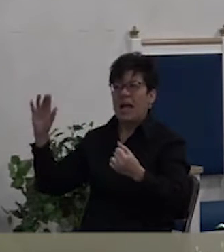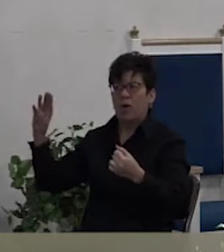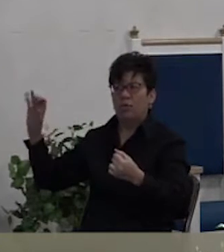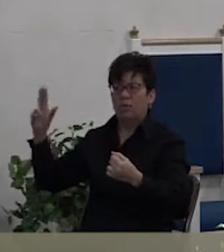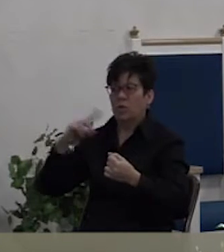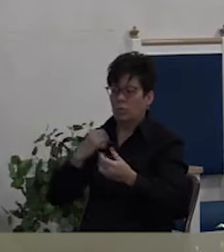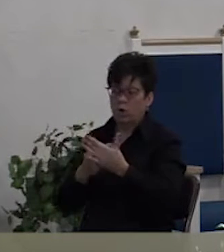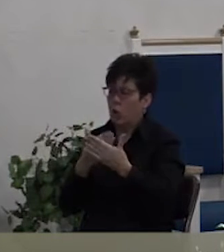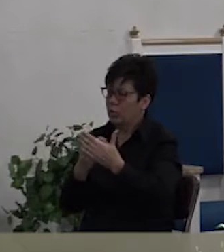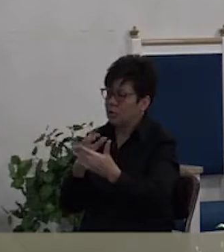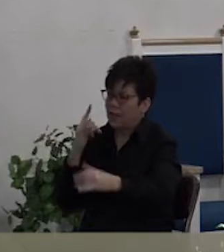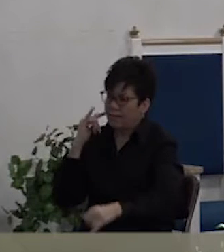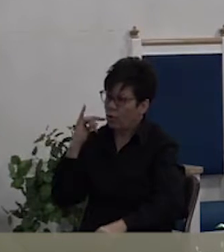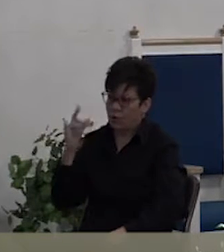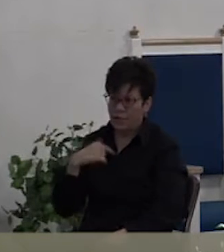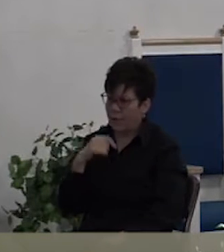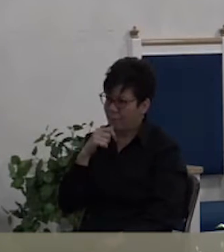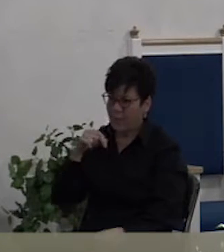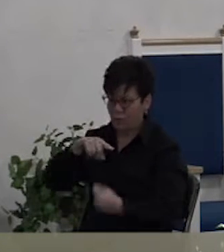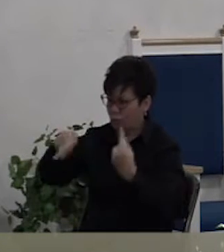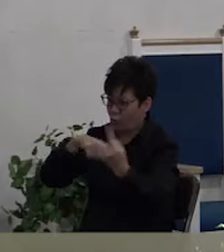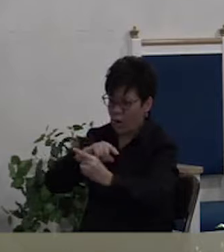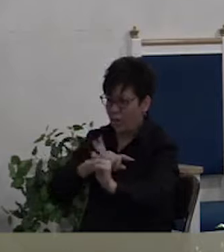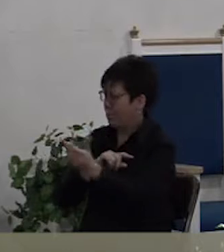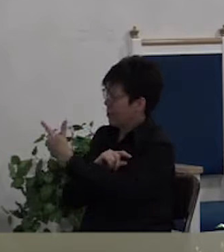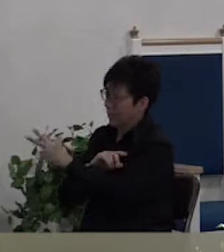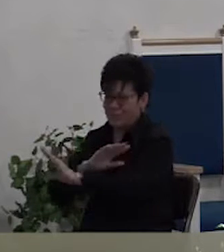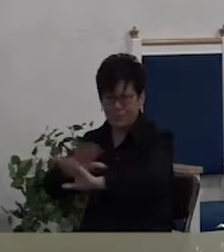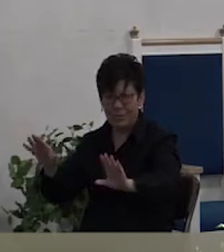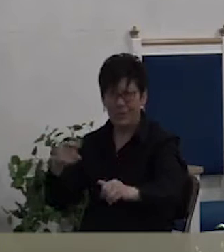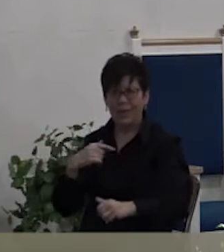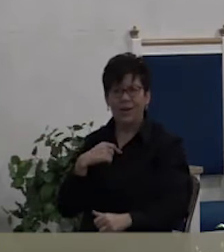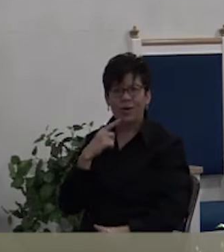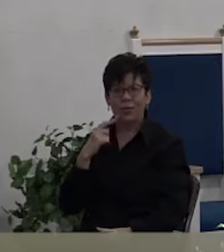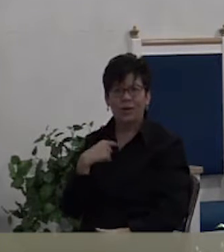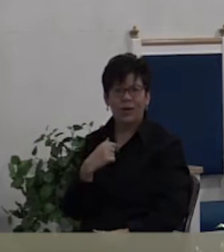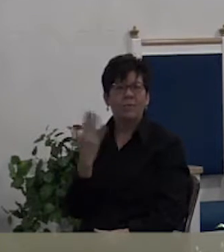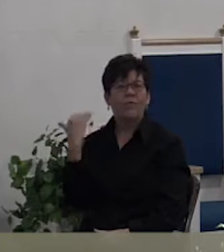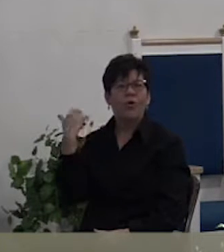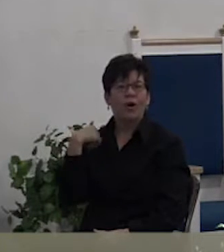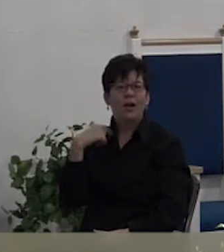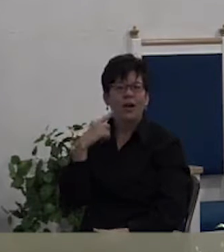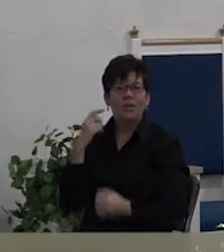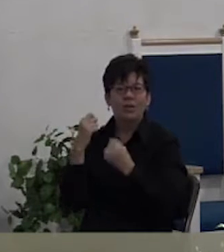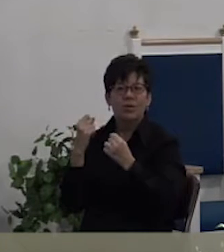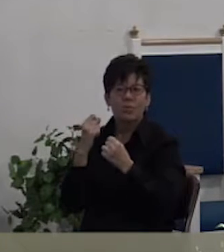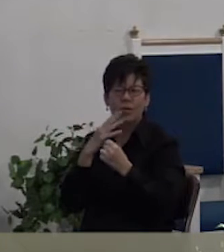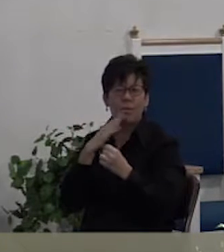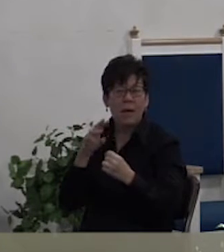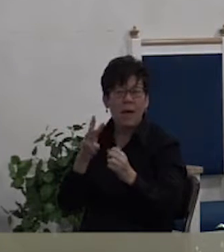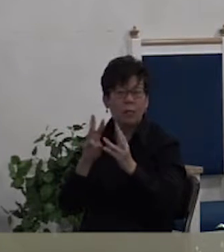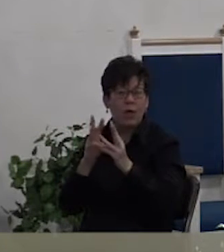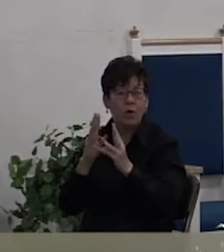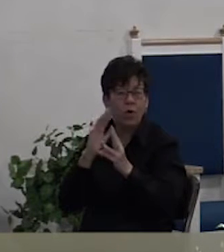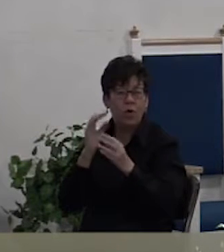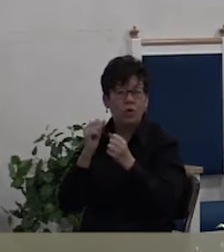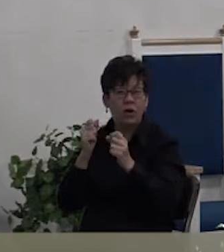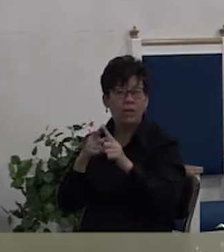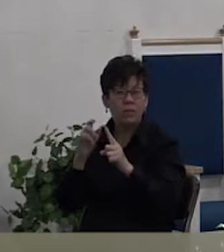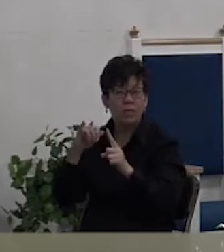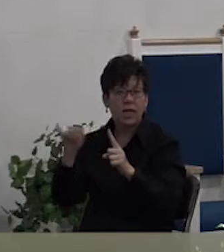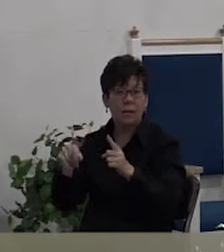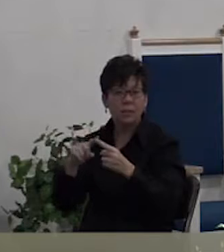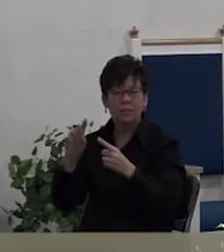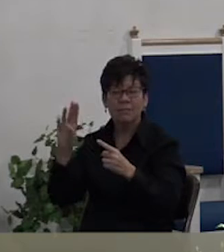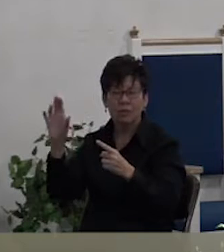too close. I've done that before, where we've been in some really bad weather driving from Indianapolis